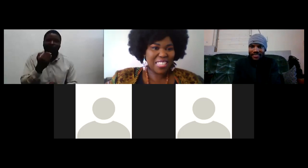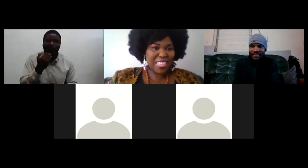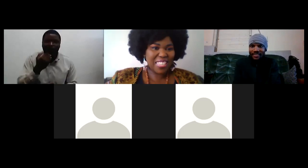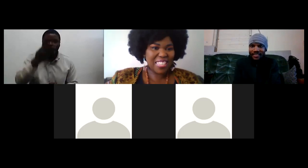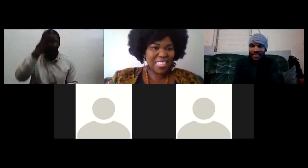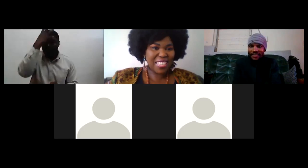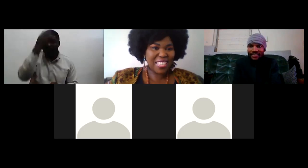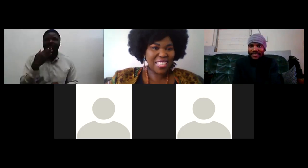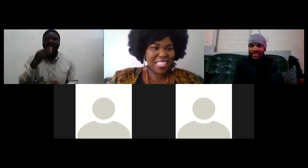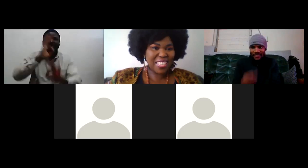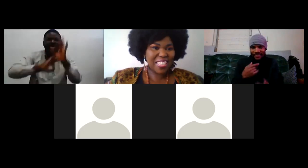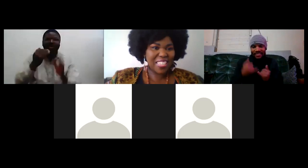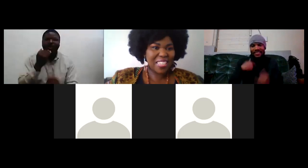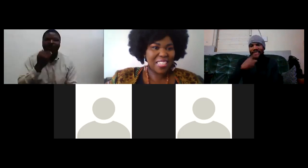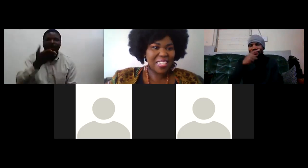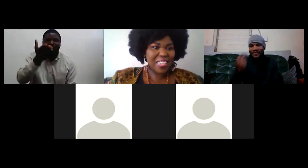um